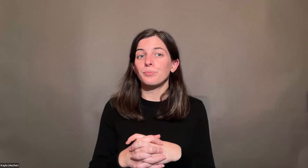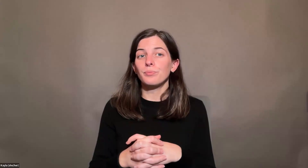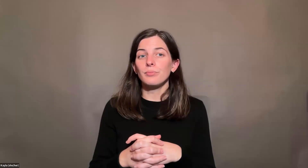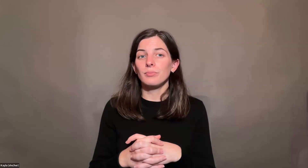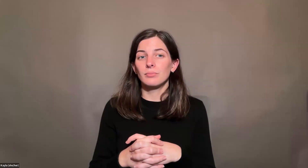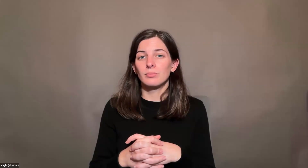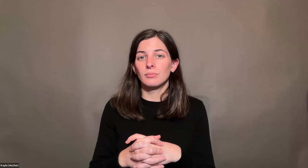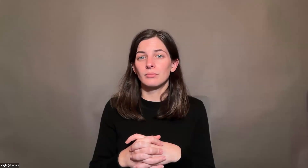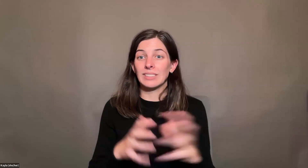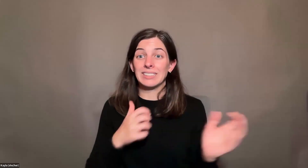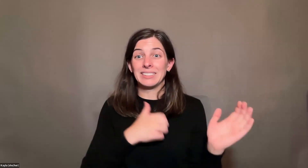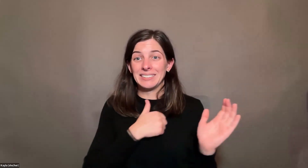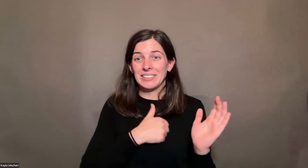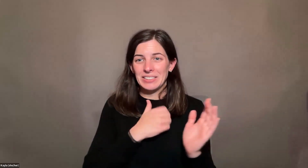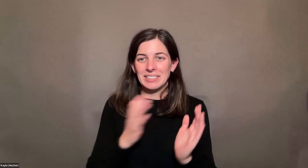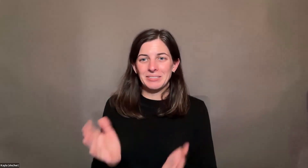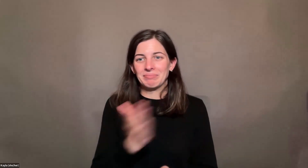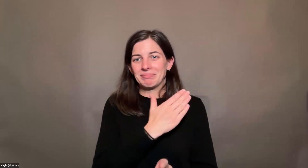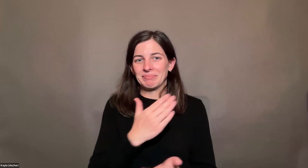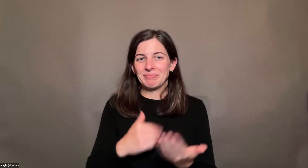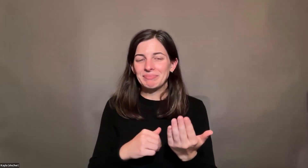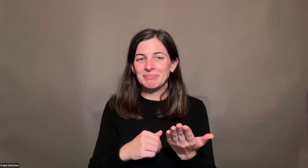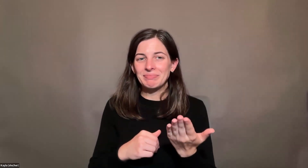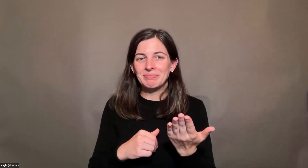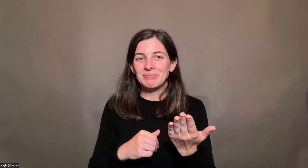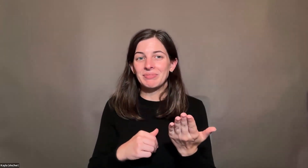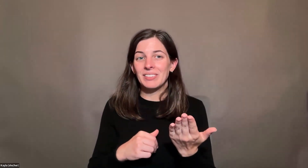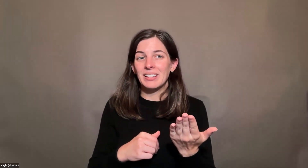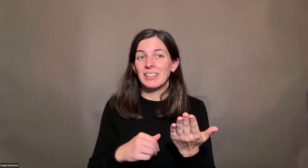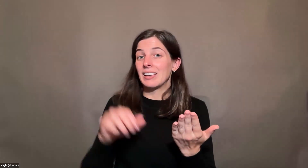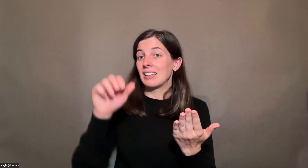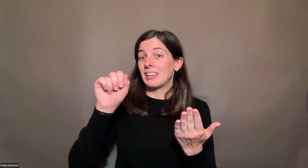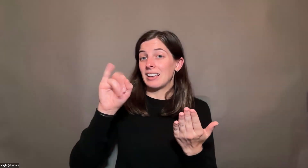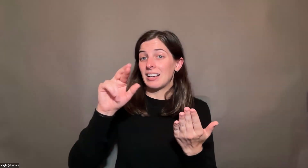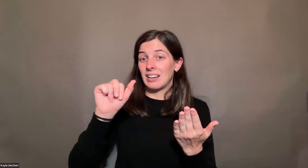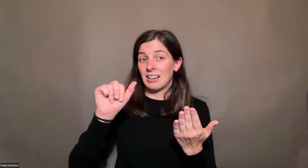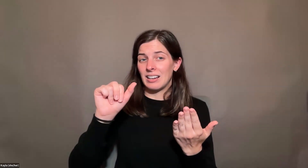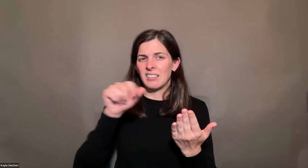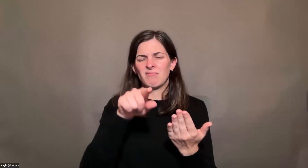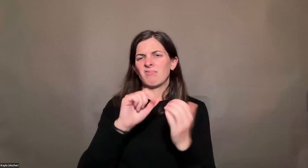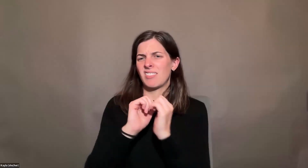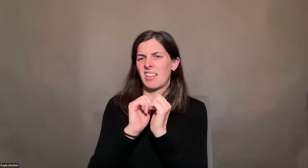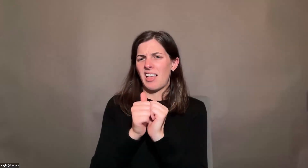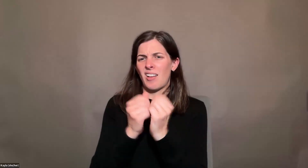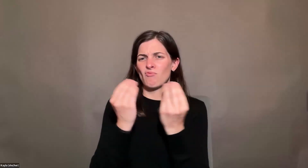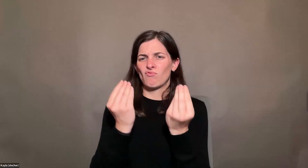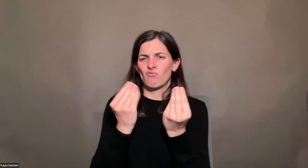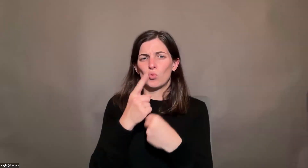sorry for example, if I go into the area, so how the area can be described, this is the